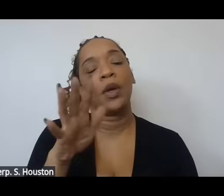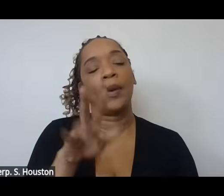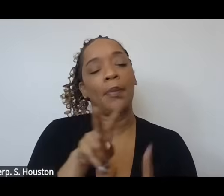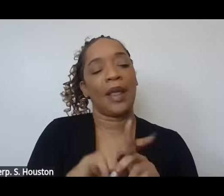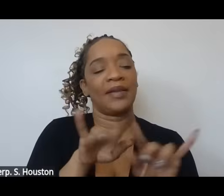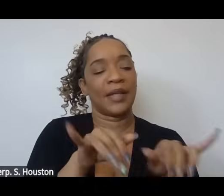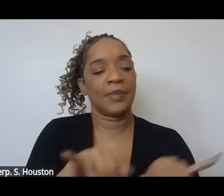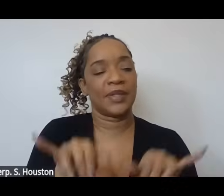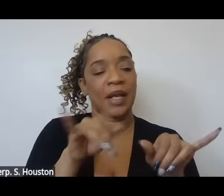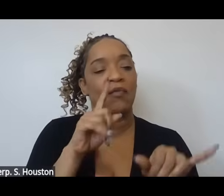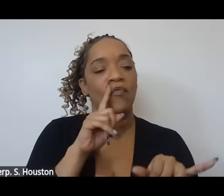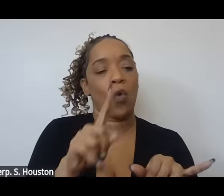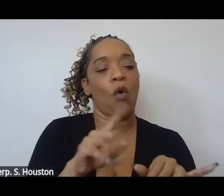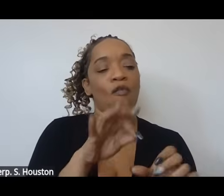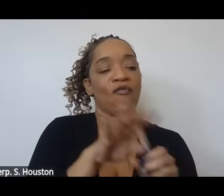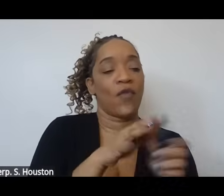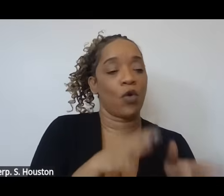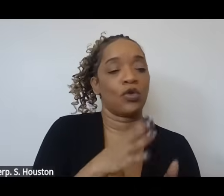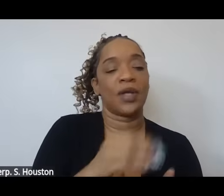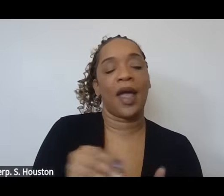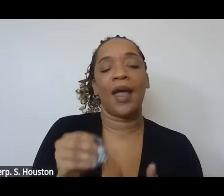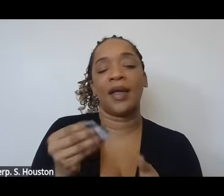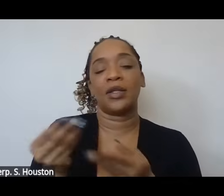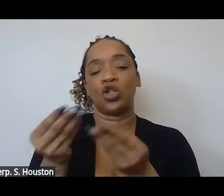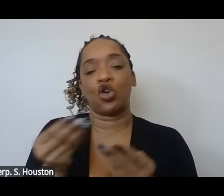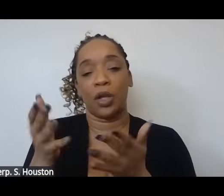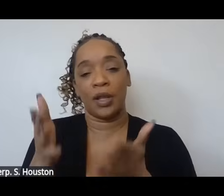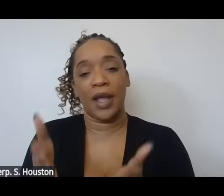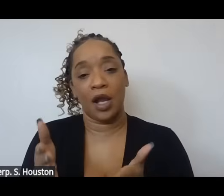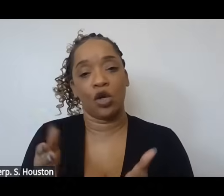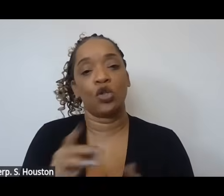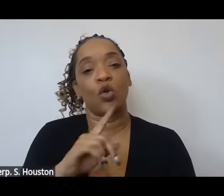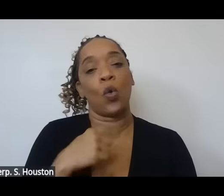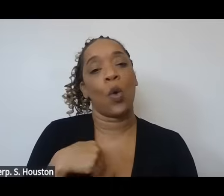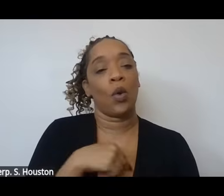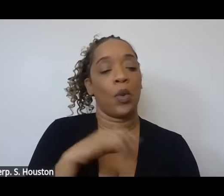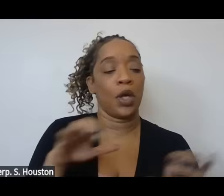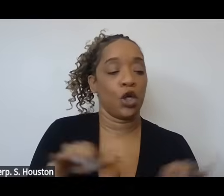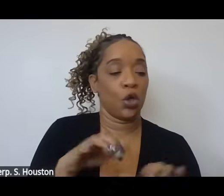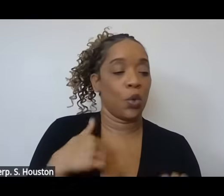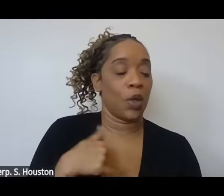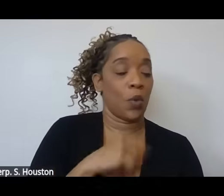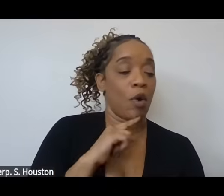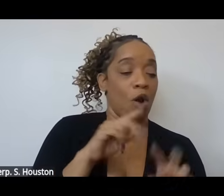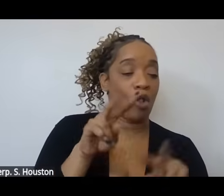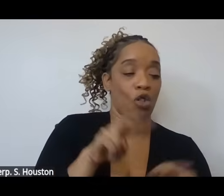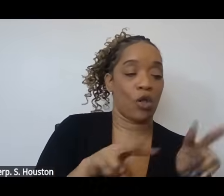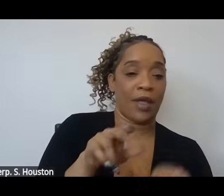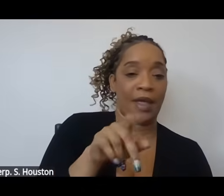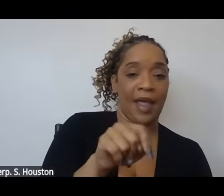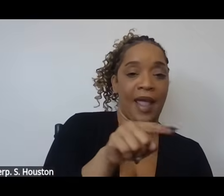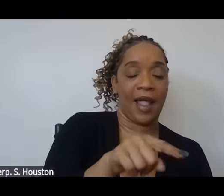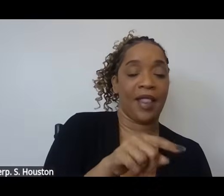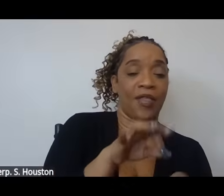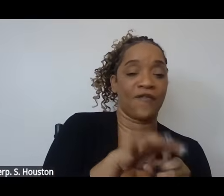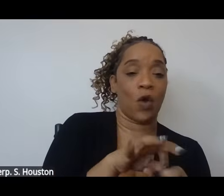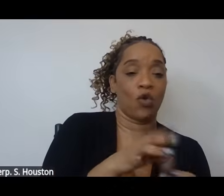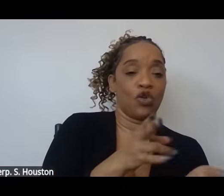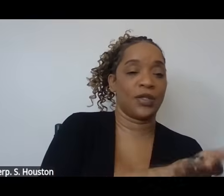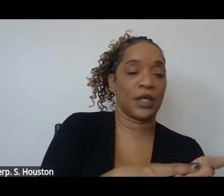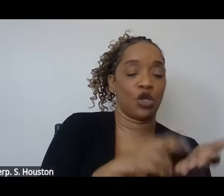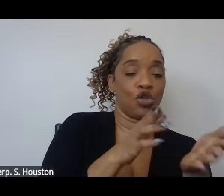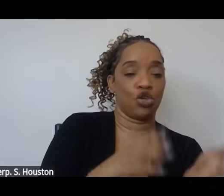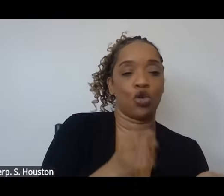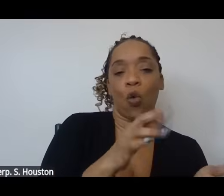general, when we are evaluating signatures on behalf of the board, what we are looking at with a voter signature or a circulator, whatever it is